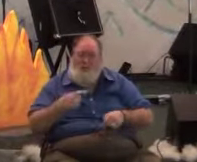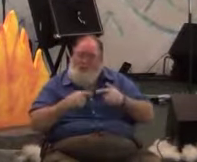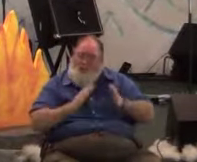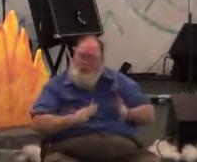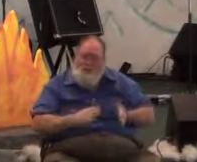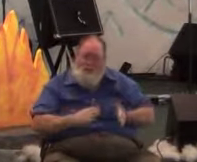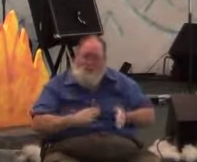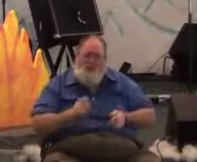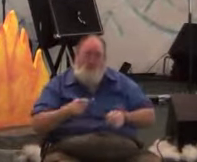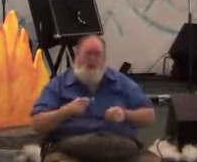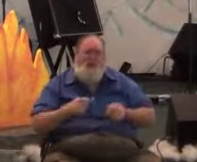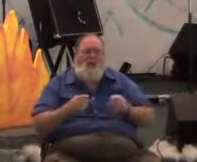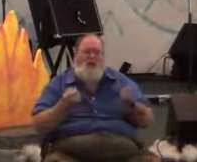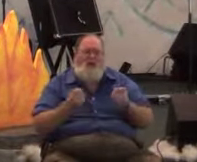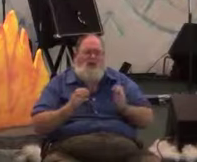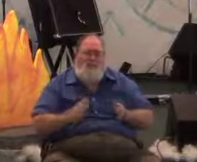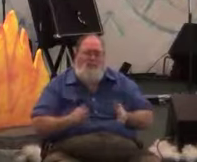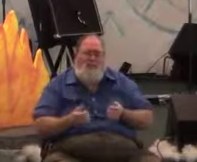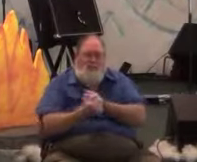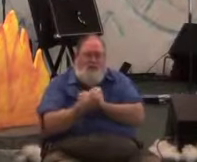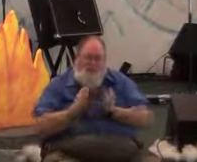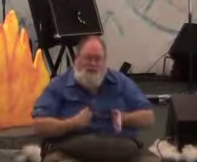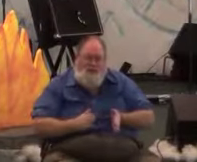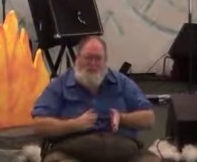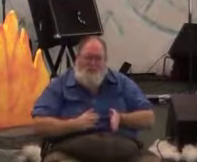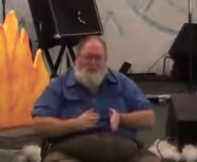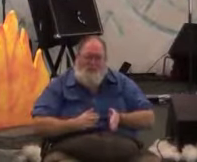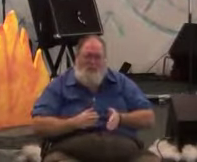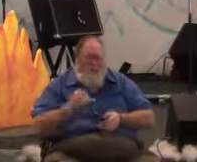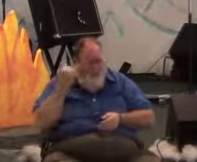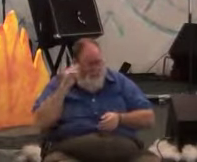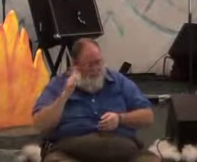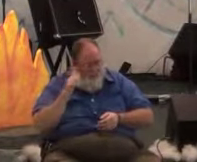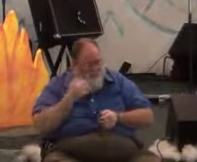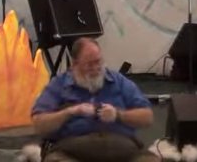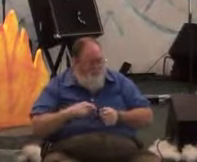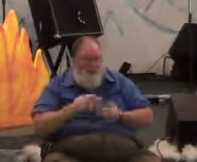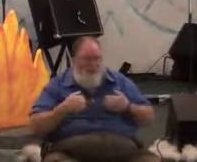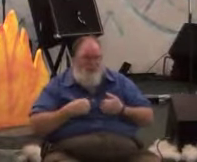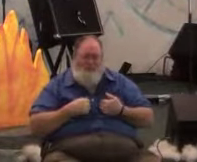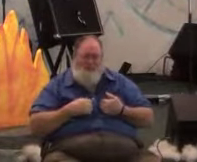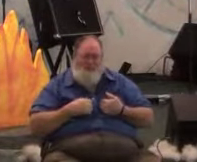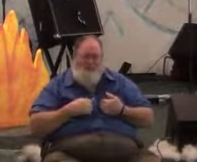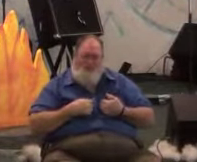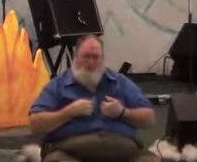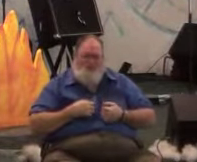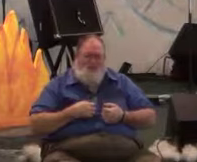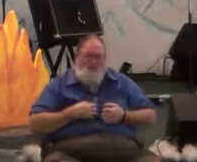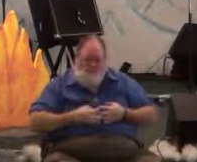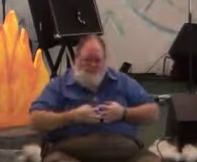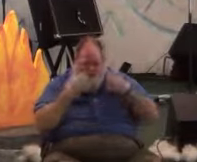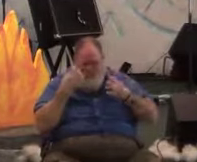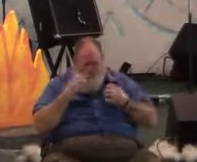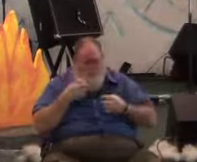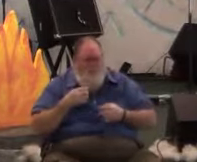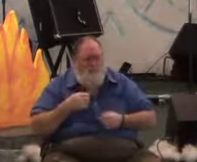If any of us in here have an anger problem, an anger management problem, we love to quarrel with people, it's scary. It